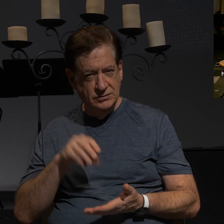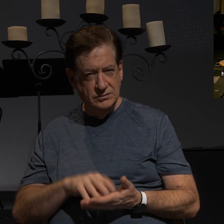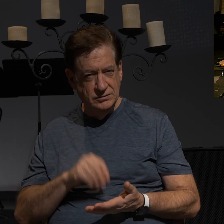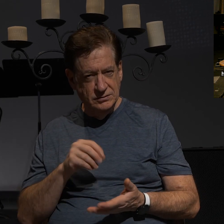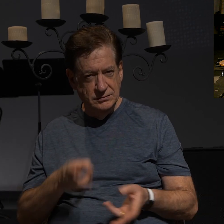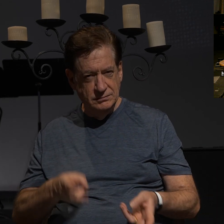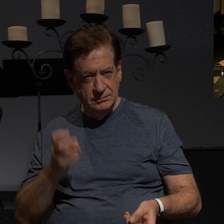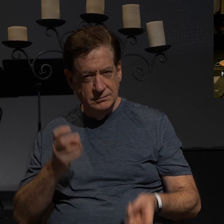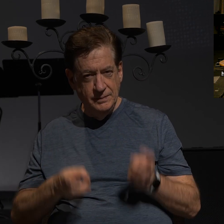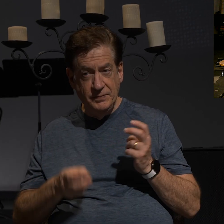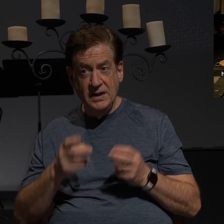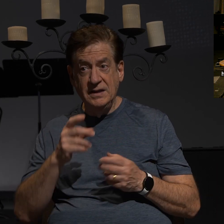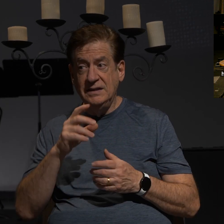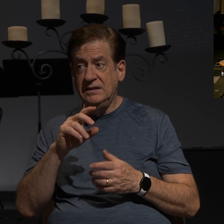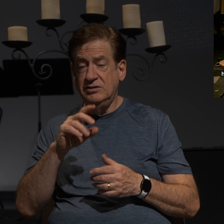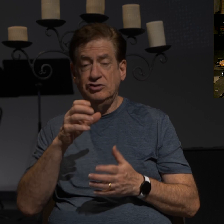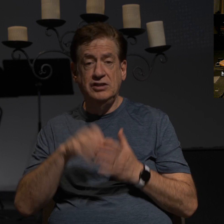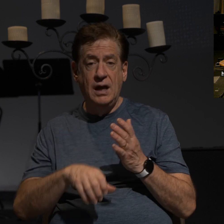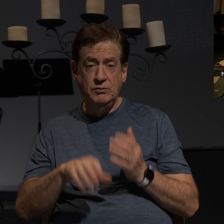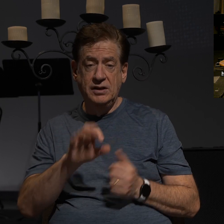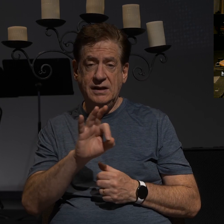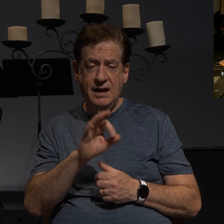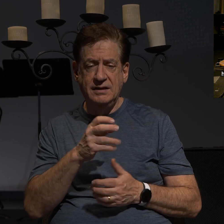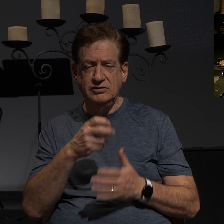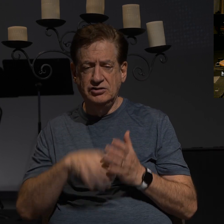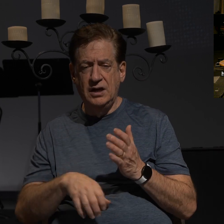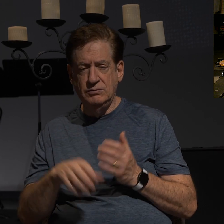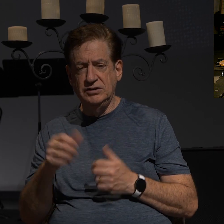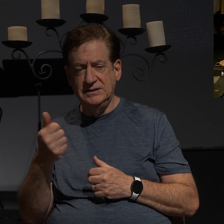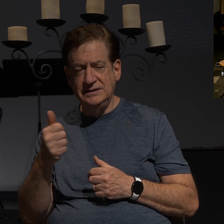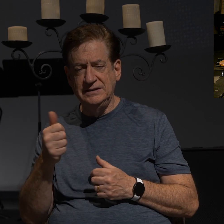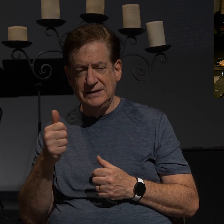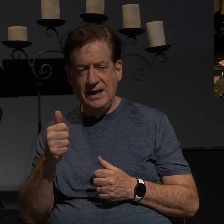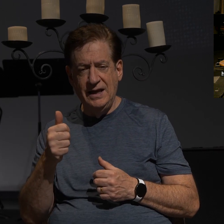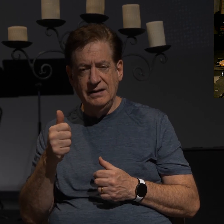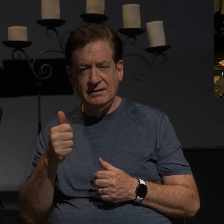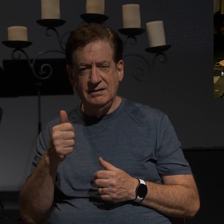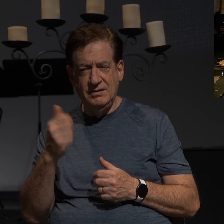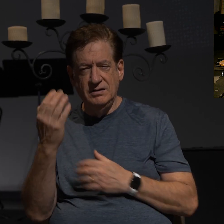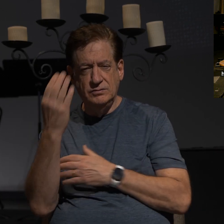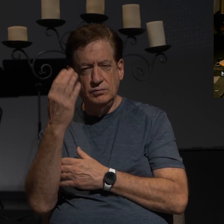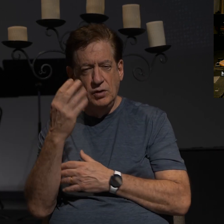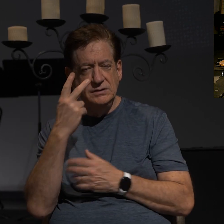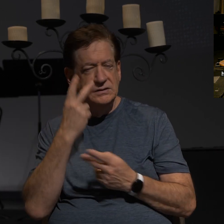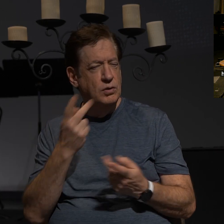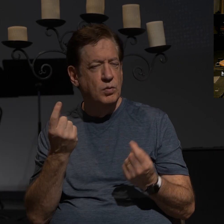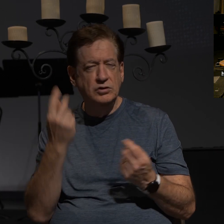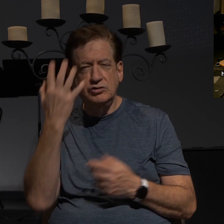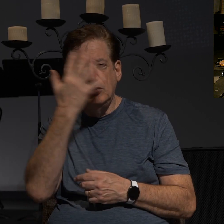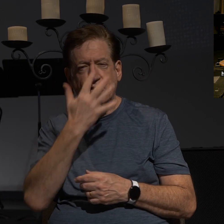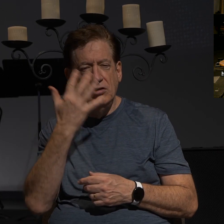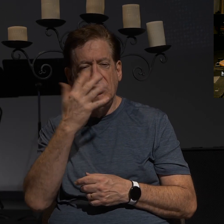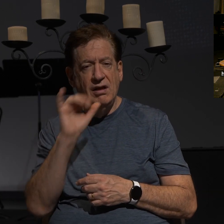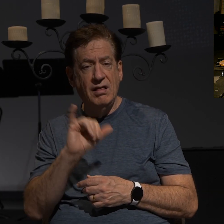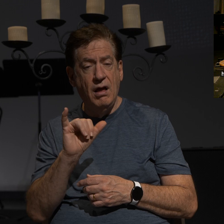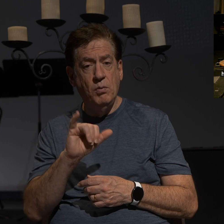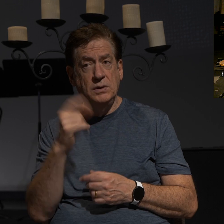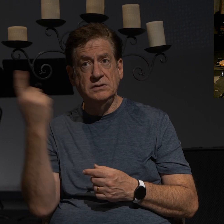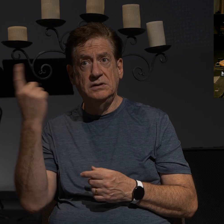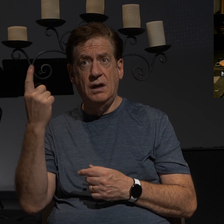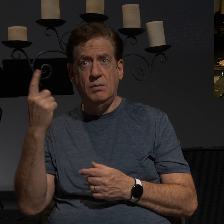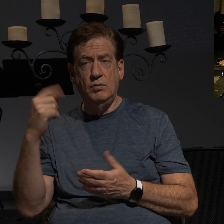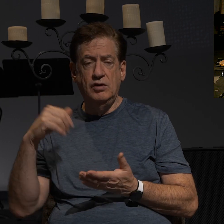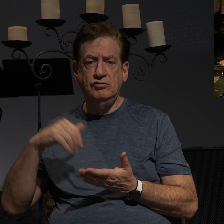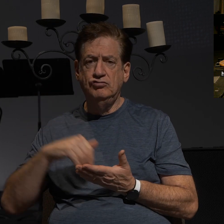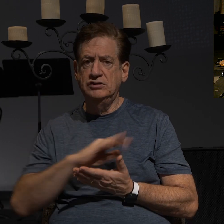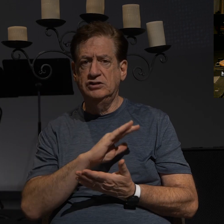9 and all of chapter 10 this morning. We first want to see, what does it look like when someone rejects their